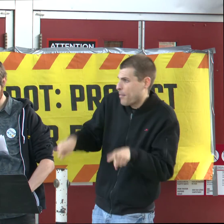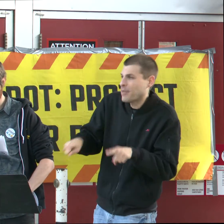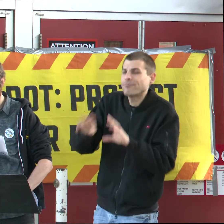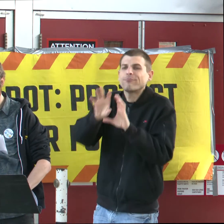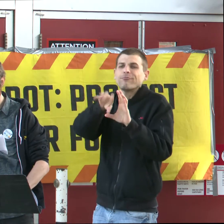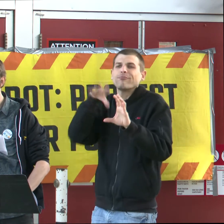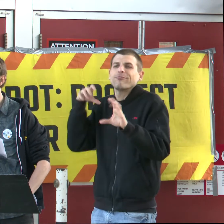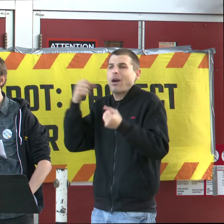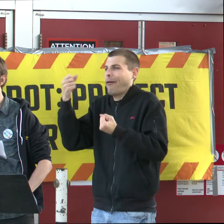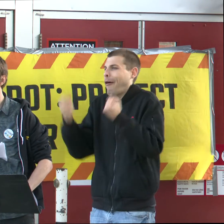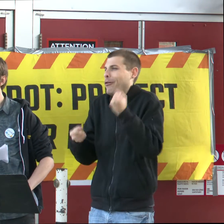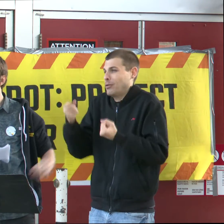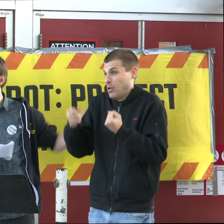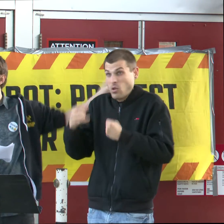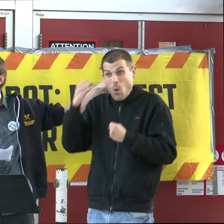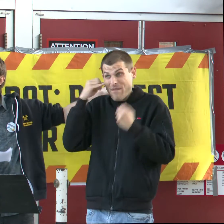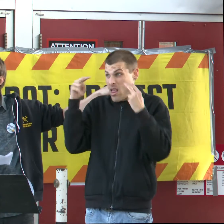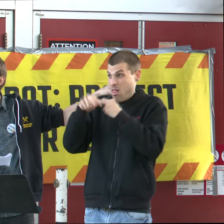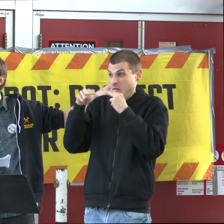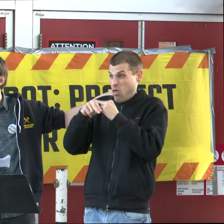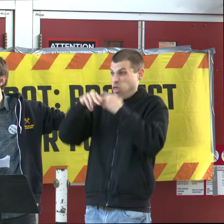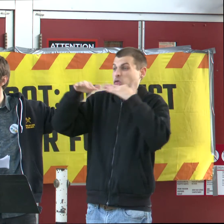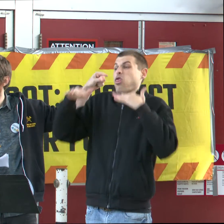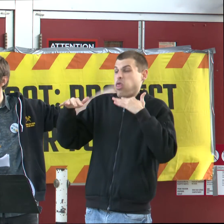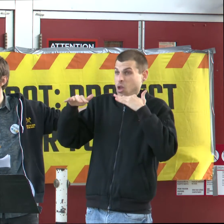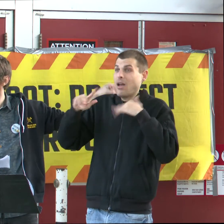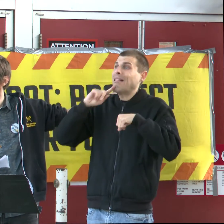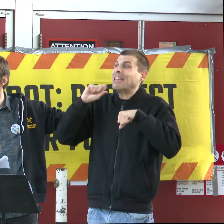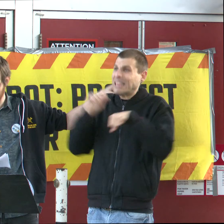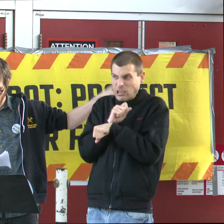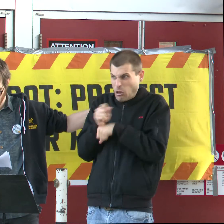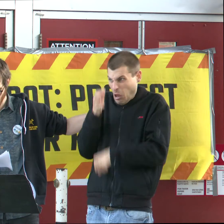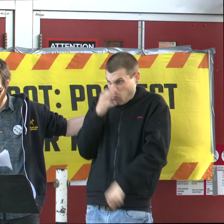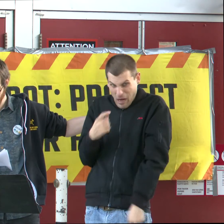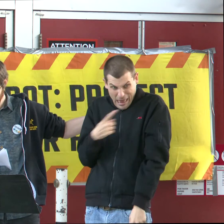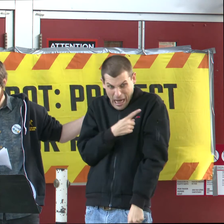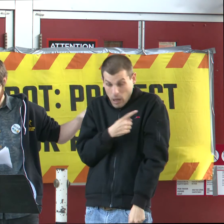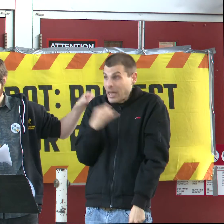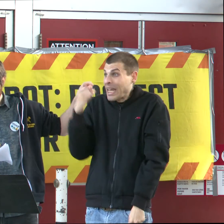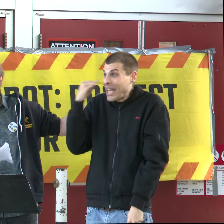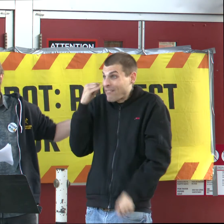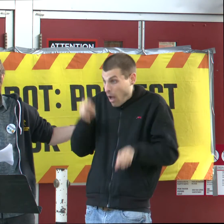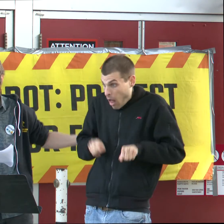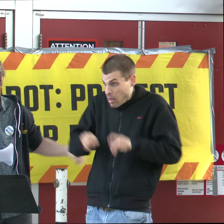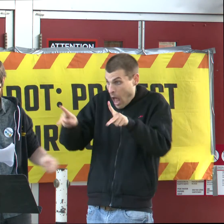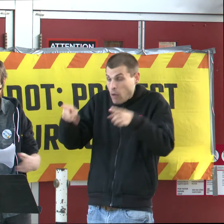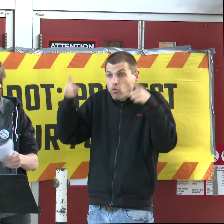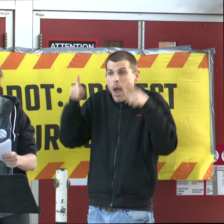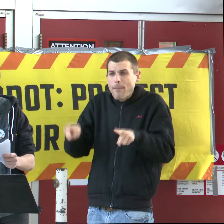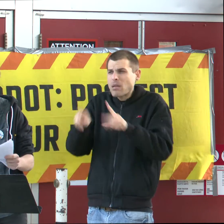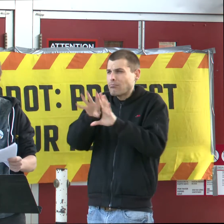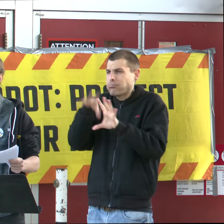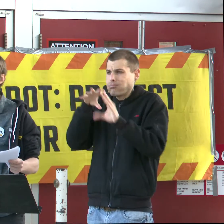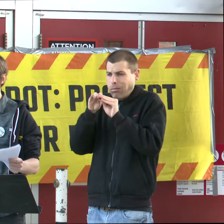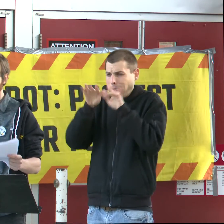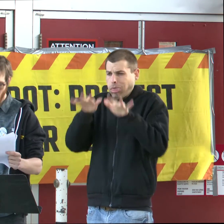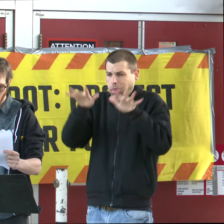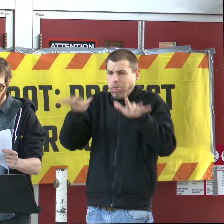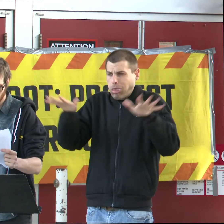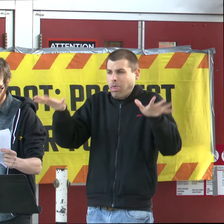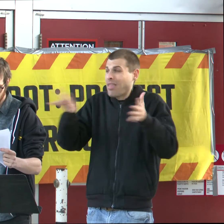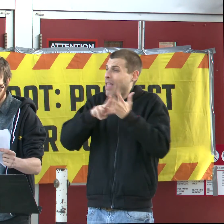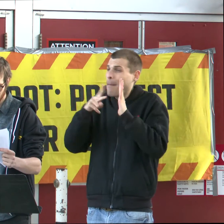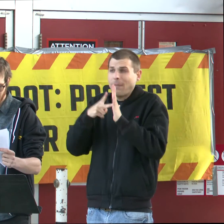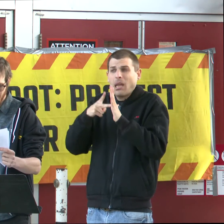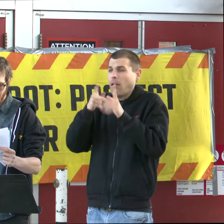for the Rose Quarter Freeway expansion, literally in the backyard of Harriet Tubman Middle School, and the other freeway expansions ODOT has lined up